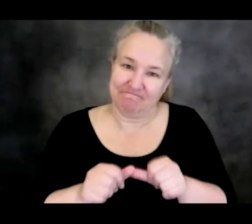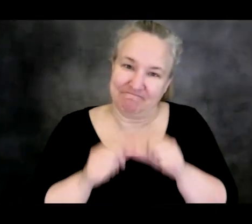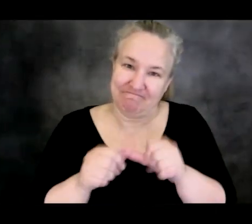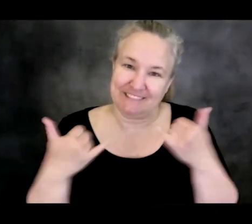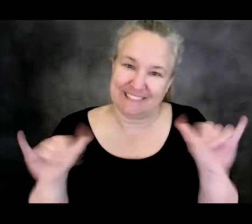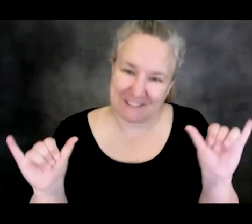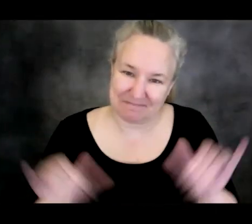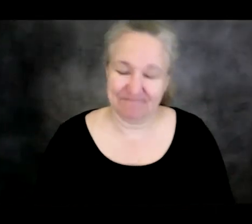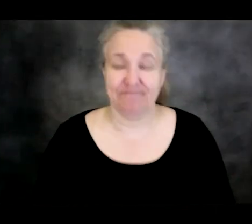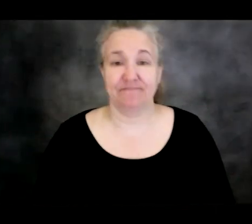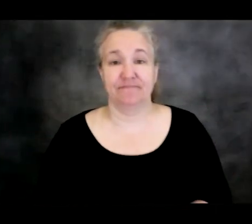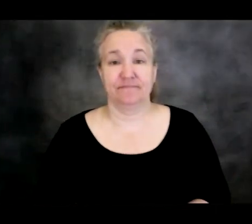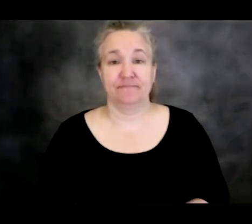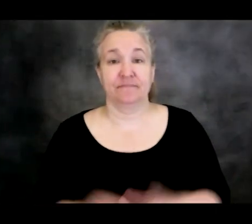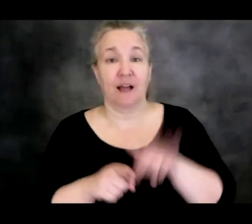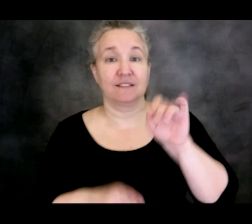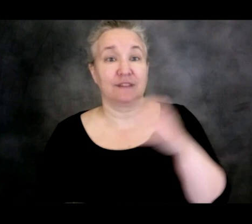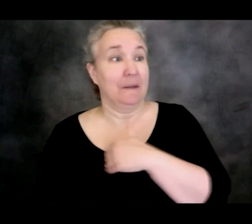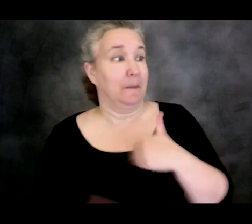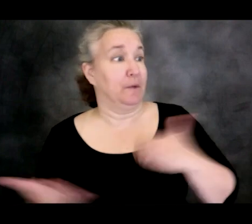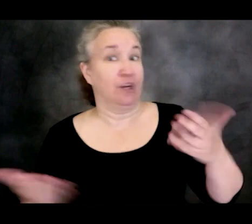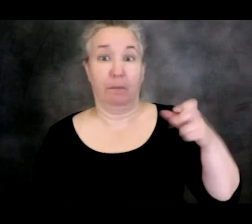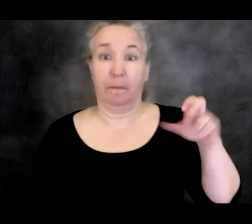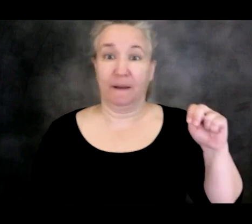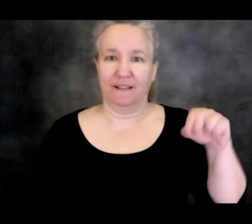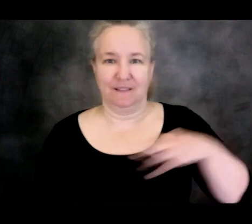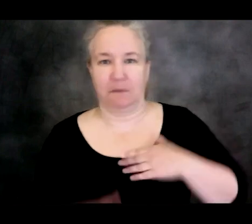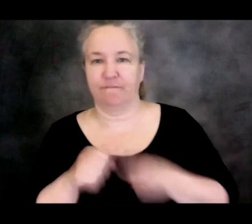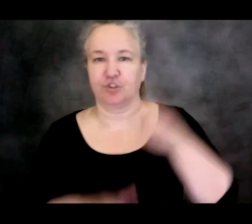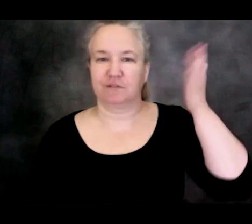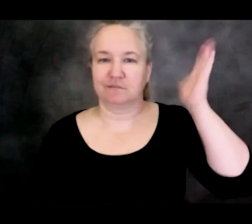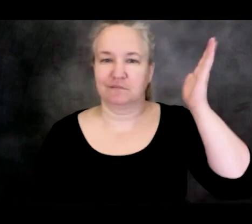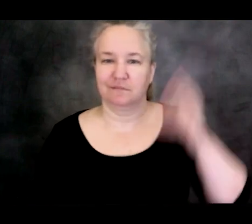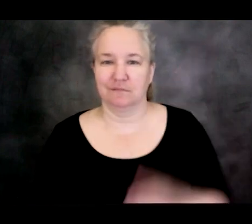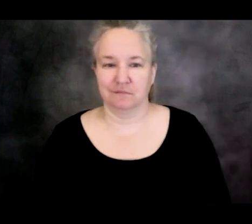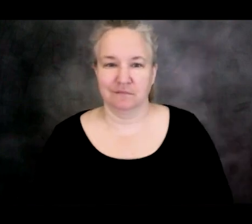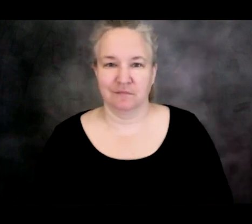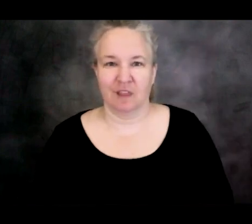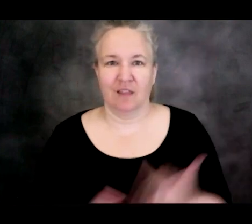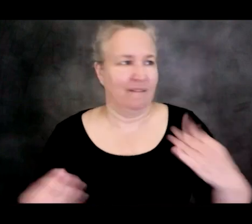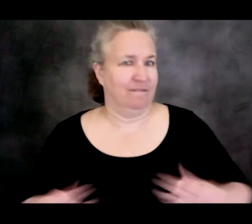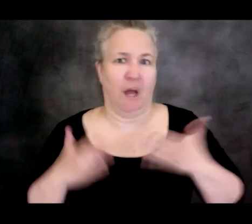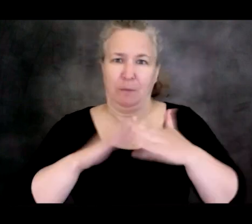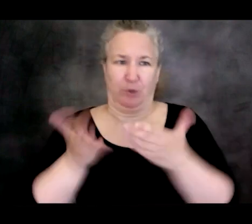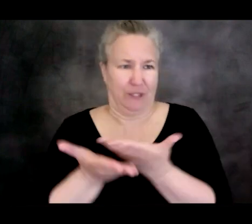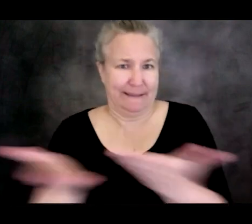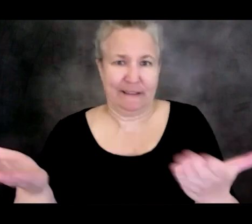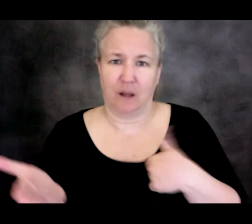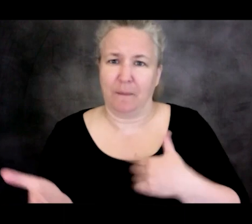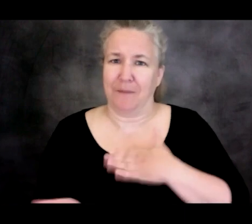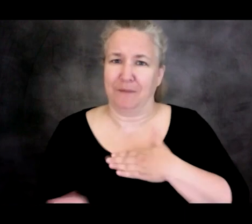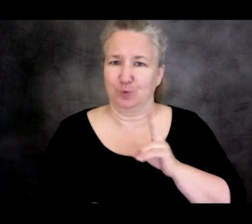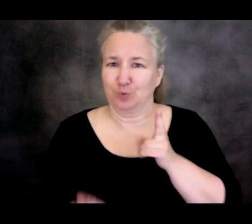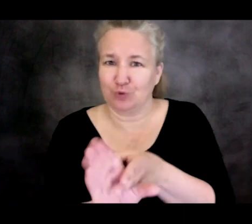at Penn and as a faculty member, and I'm incredibly honored to join this vibrant community and also to be kicking